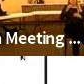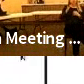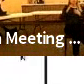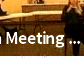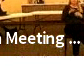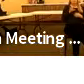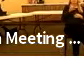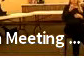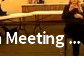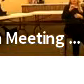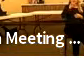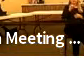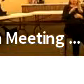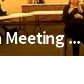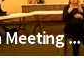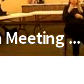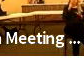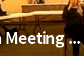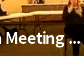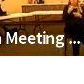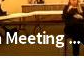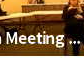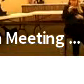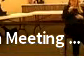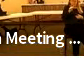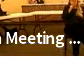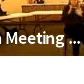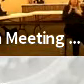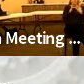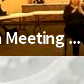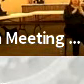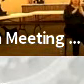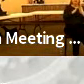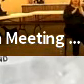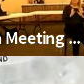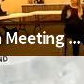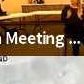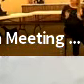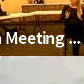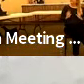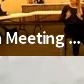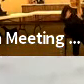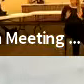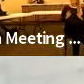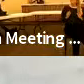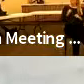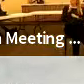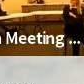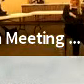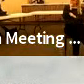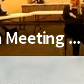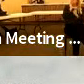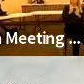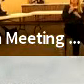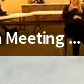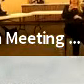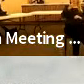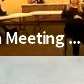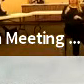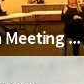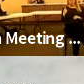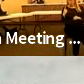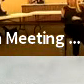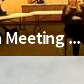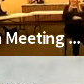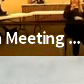about 50% twos, and 30%, actually more, it's like 30% ones,